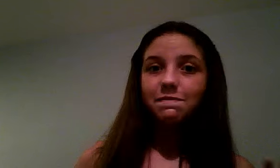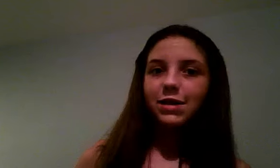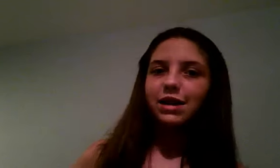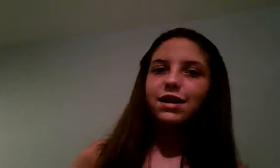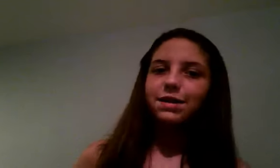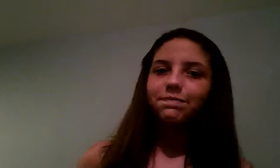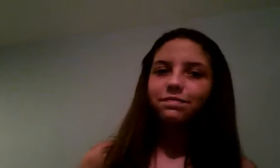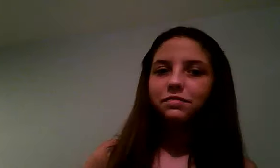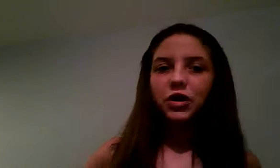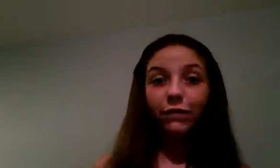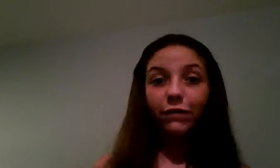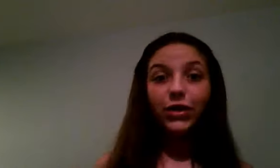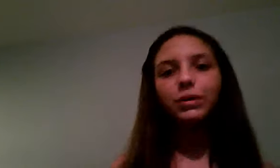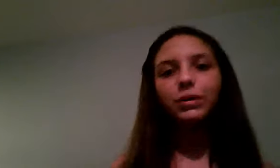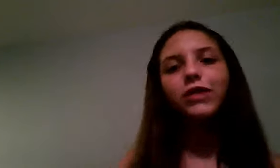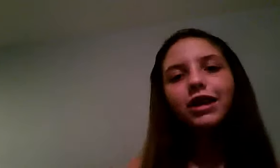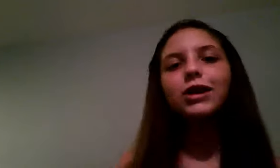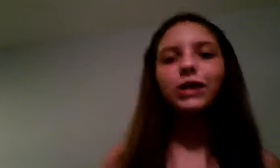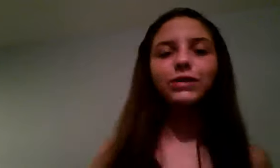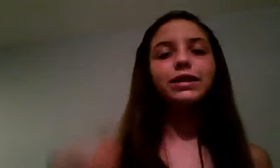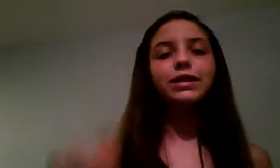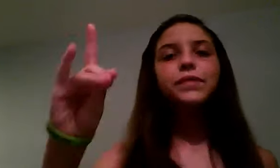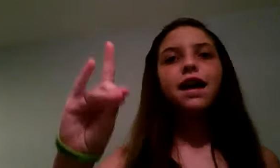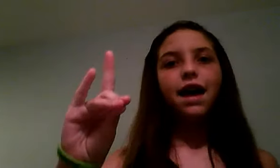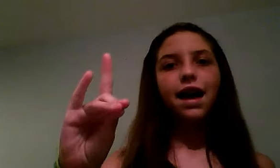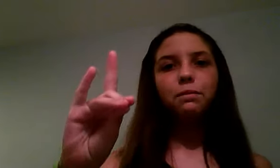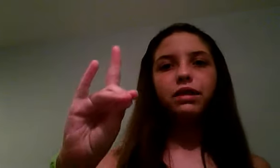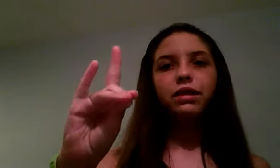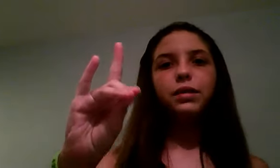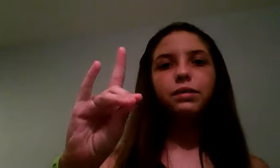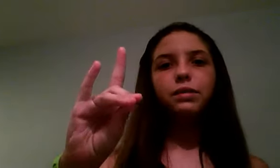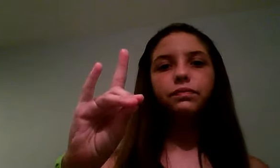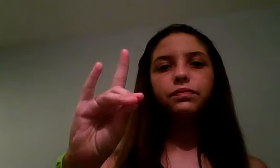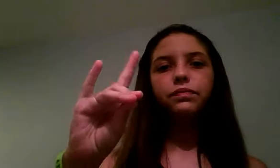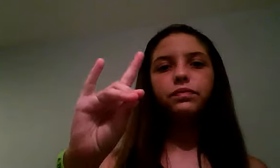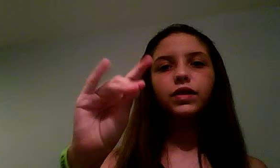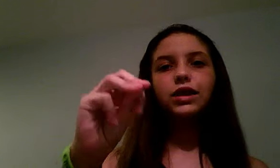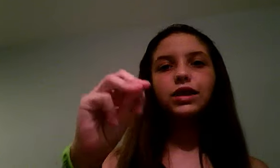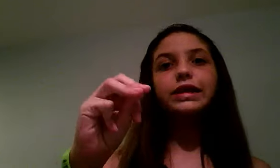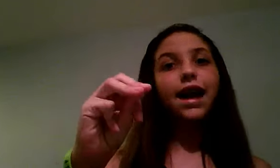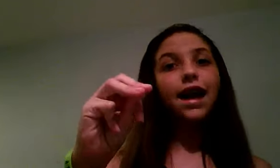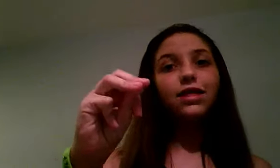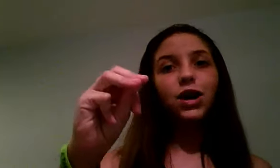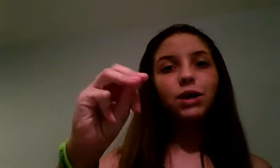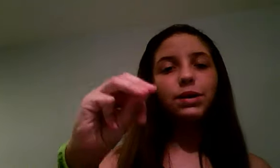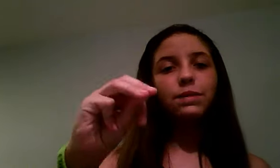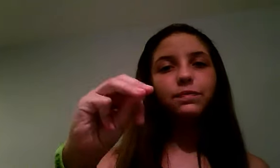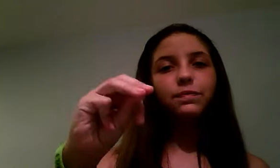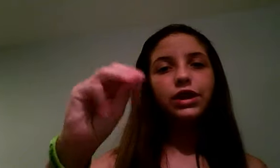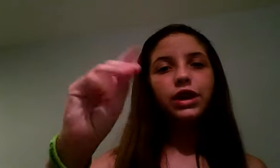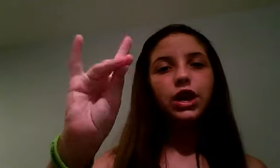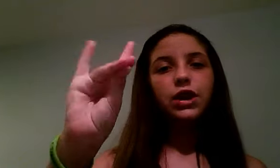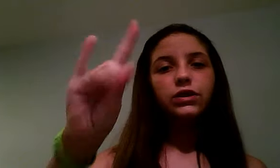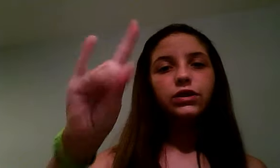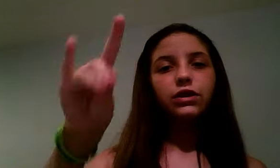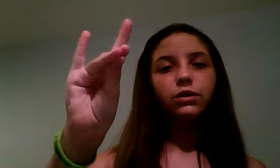then good for you, but if you didn't, here it goes. Happy llama, sad llama,